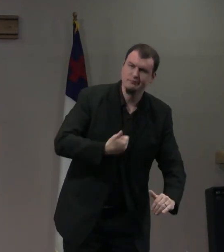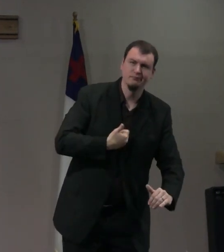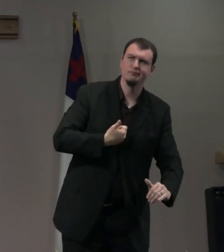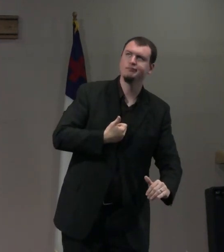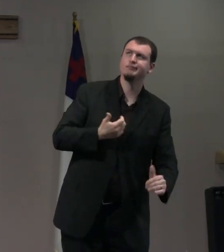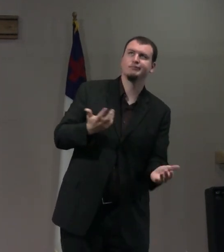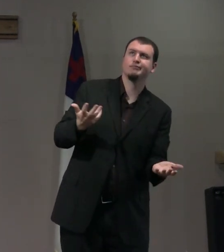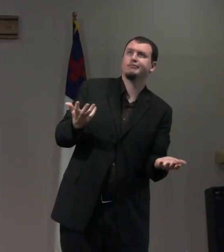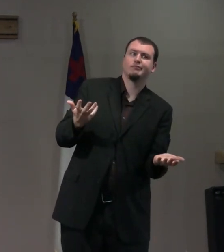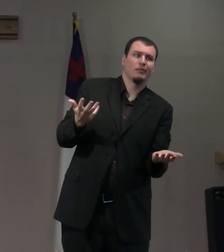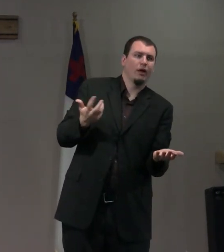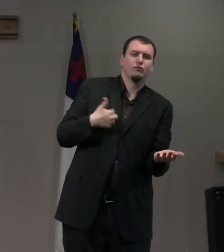humble yourself.